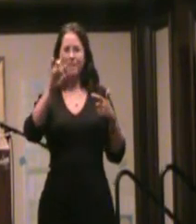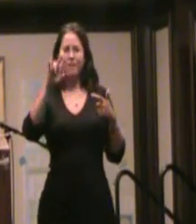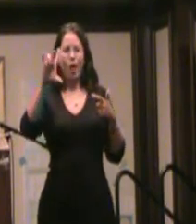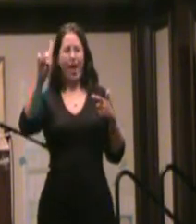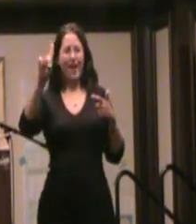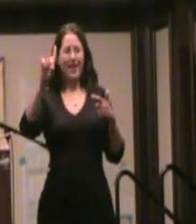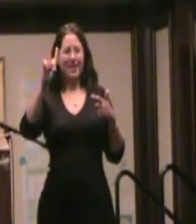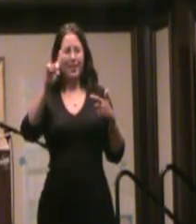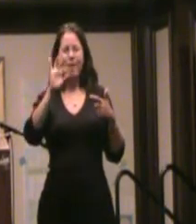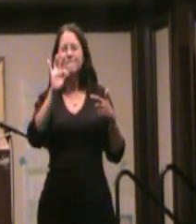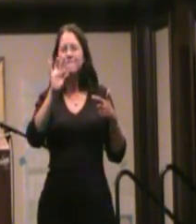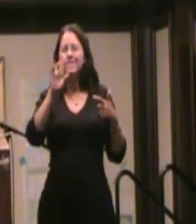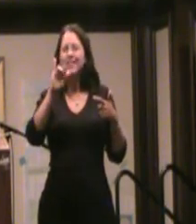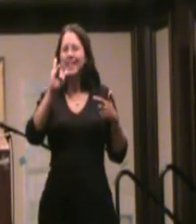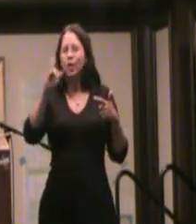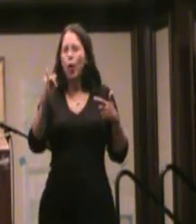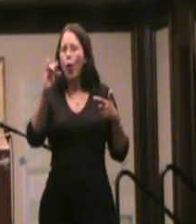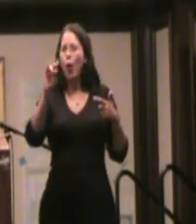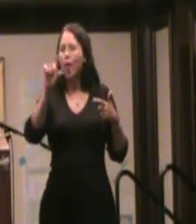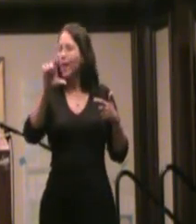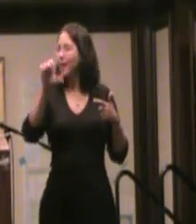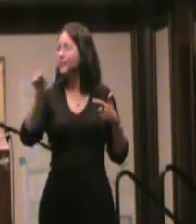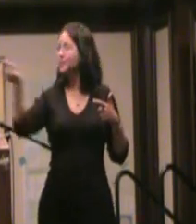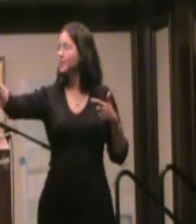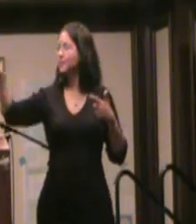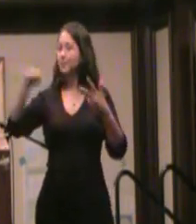or frijoles, right? You have